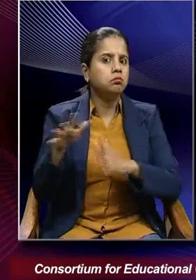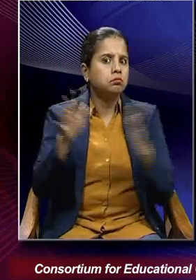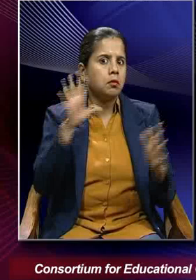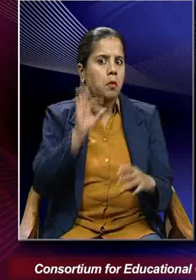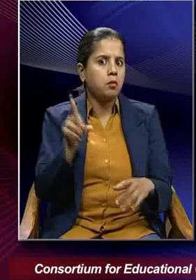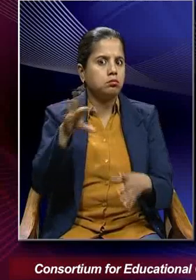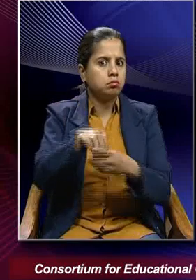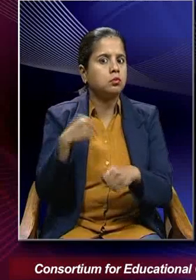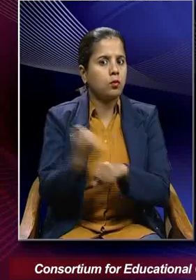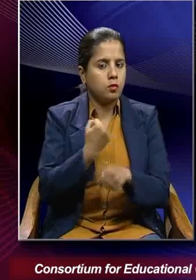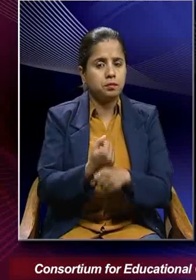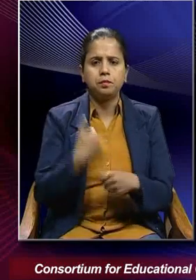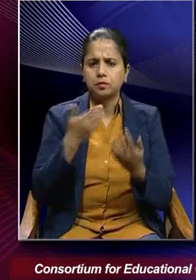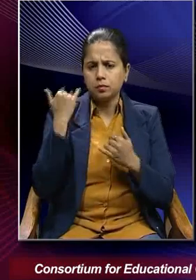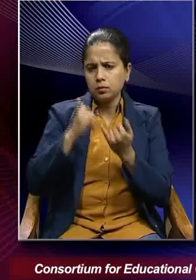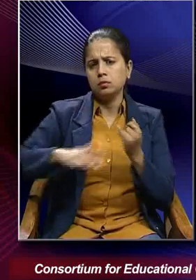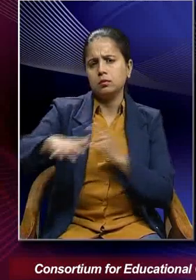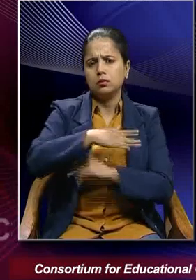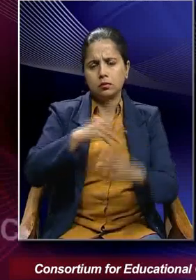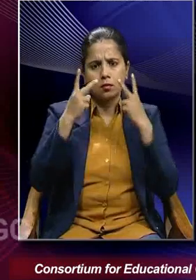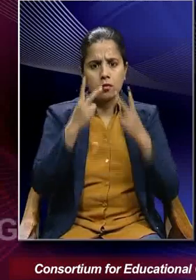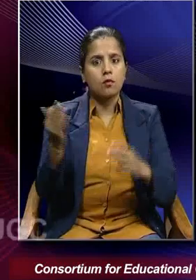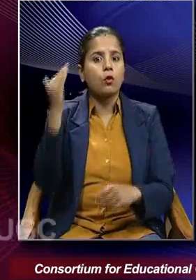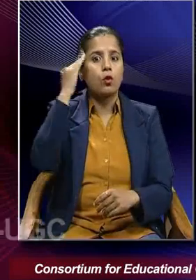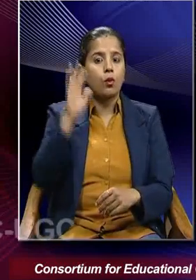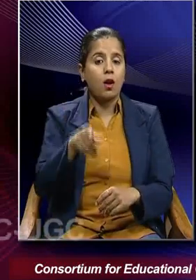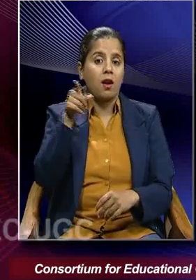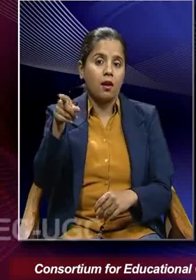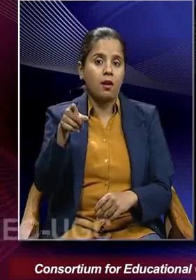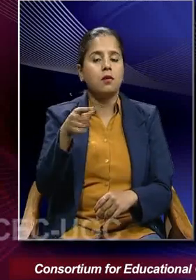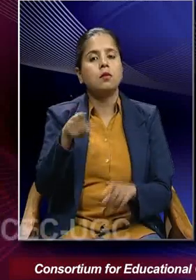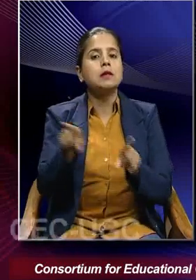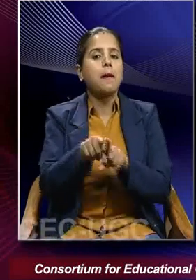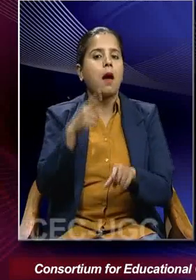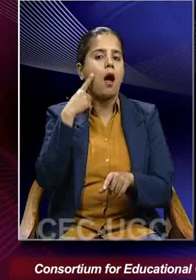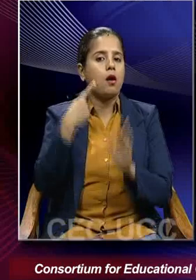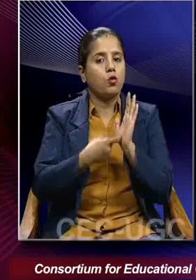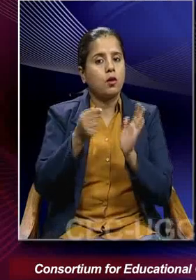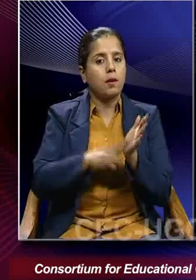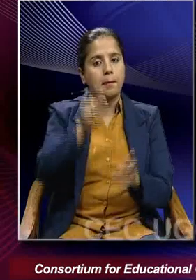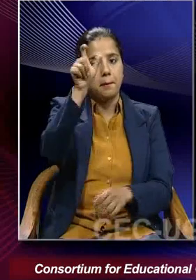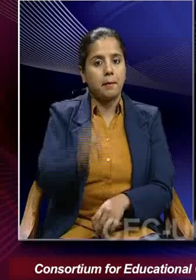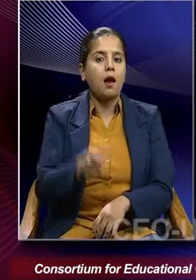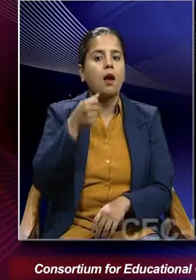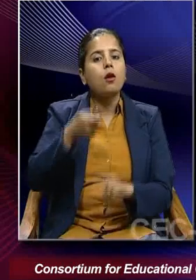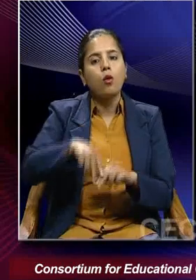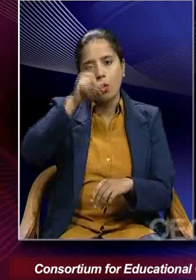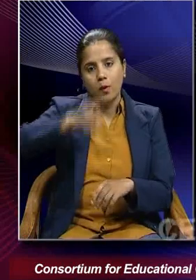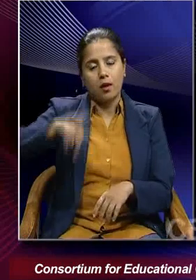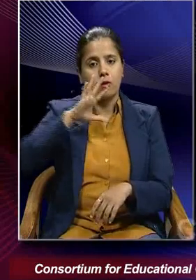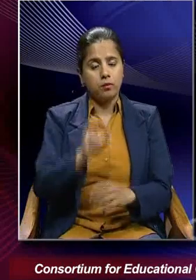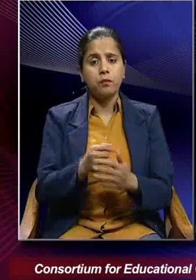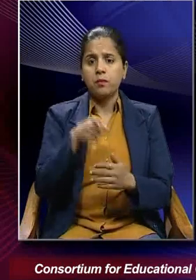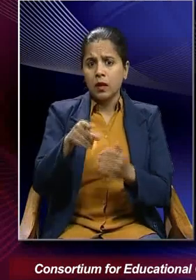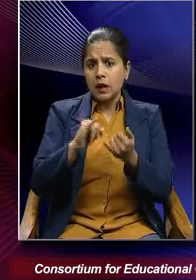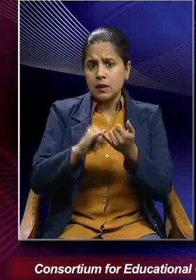is how we also find that he was known as the Iron Man of India. So Sardar Patel's contribution not only